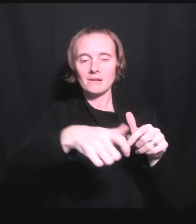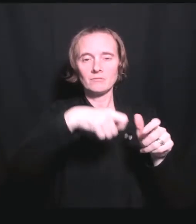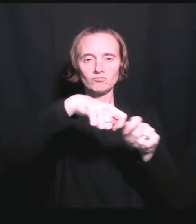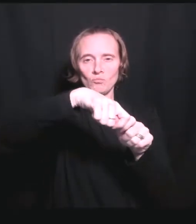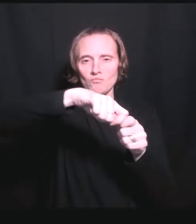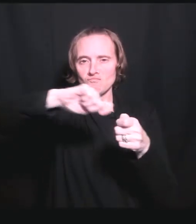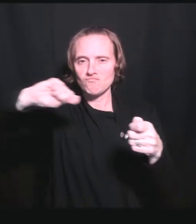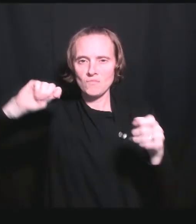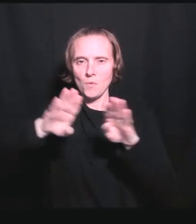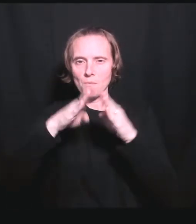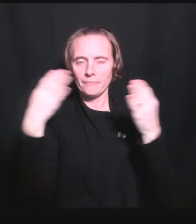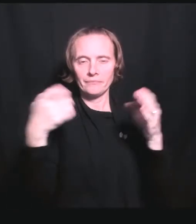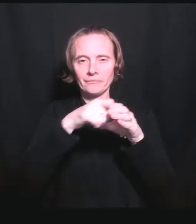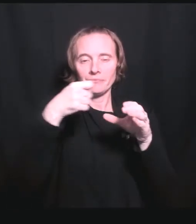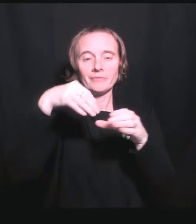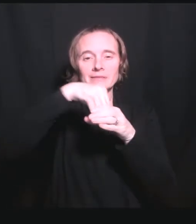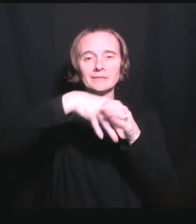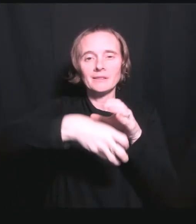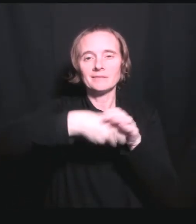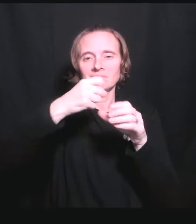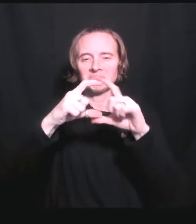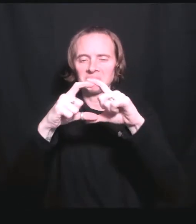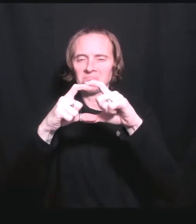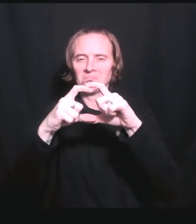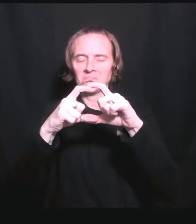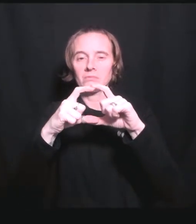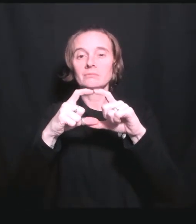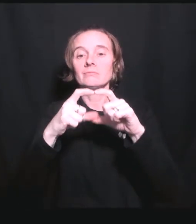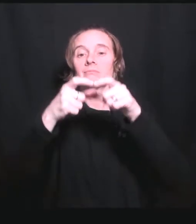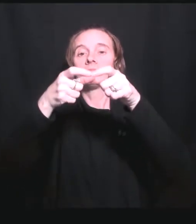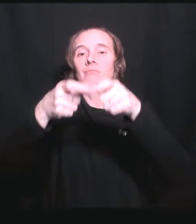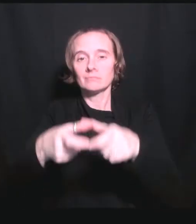Remove the test card from the wrapping.